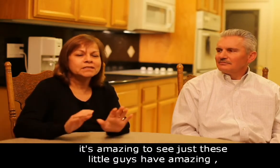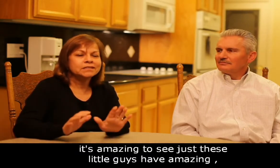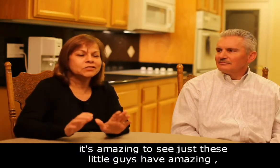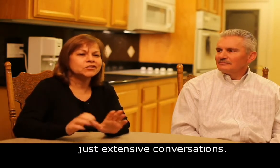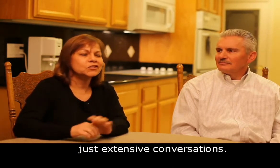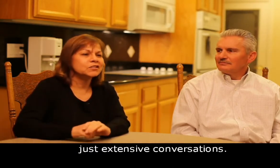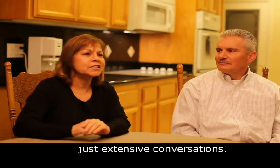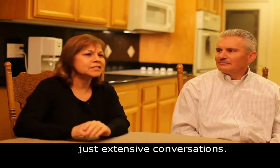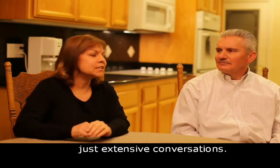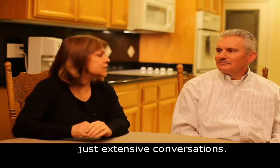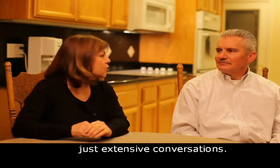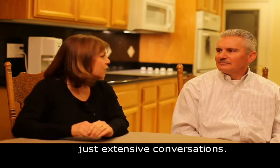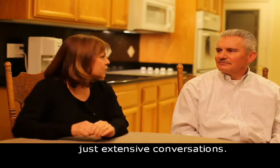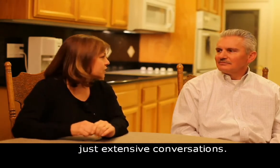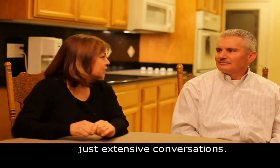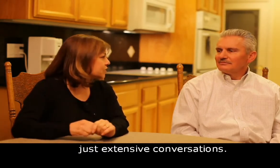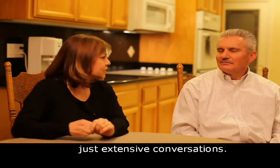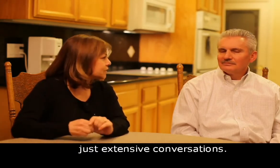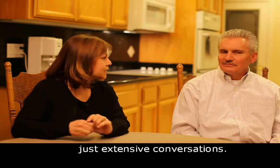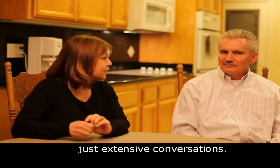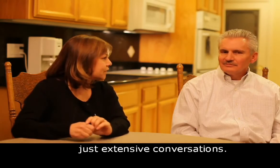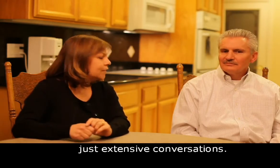amazing, just extensive conversations.